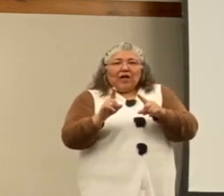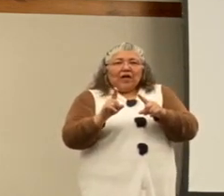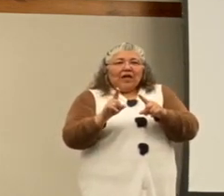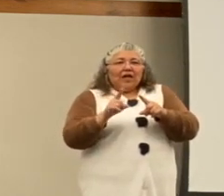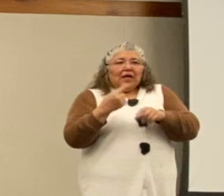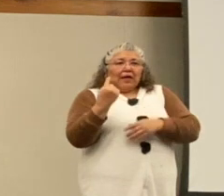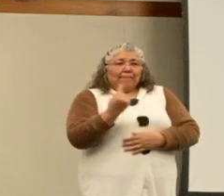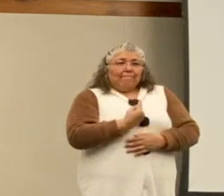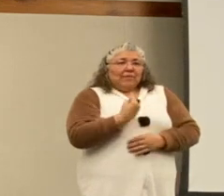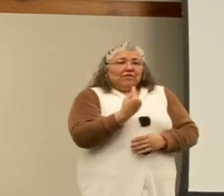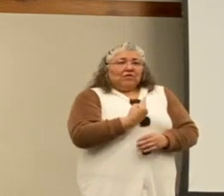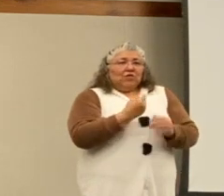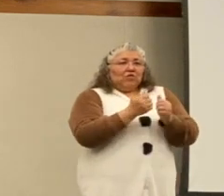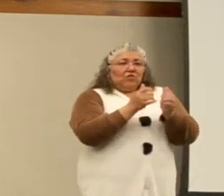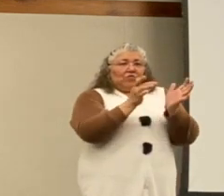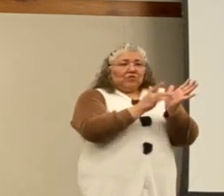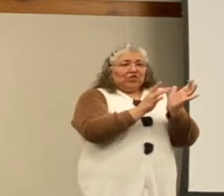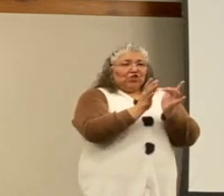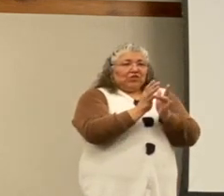with Jesus.